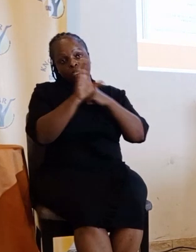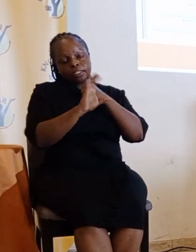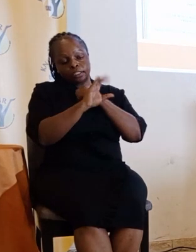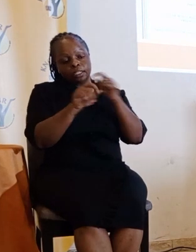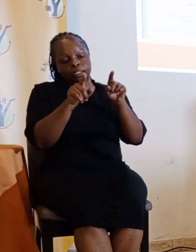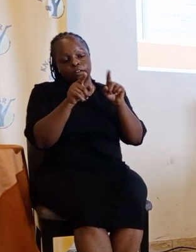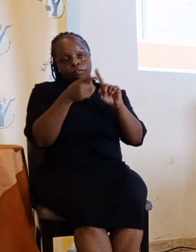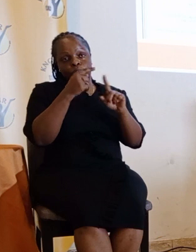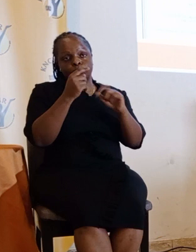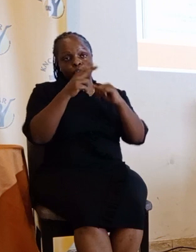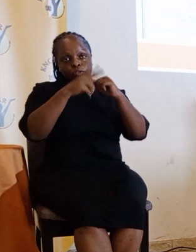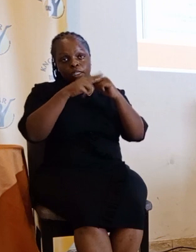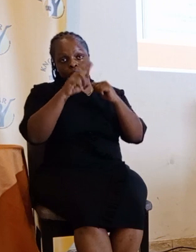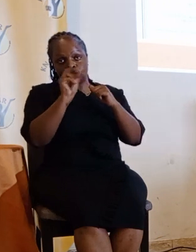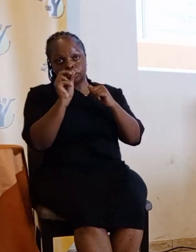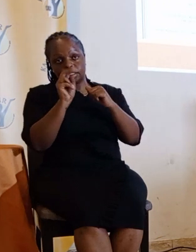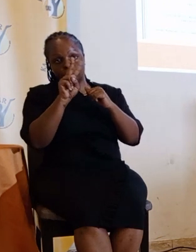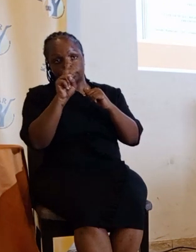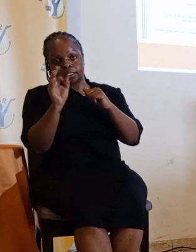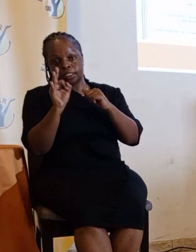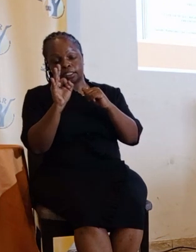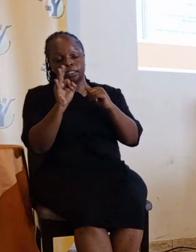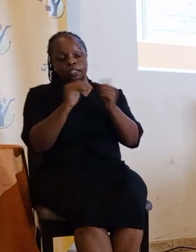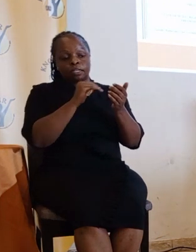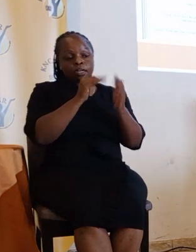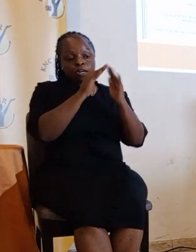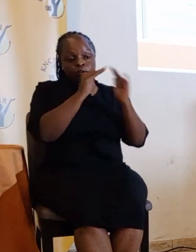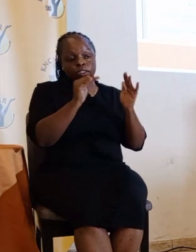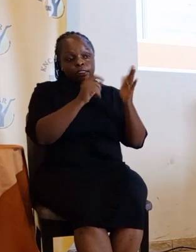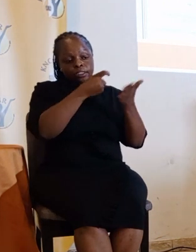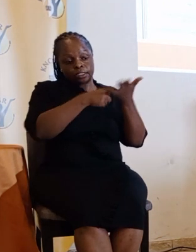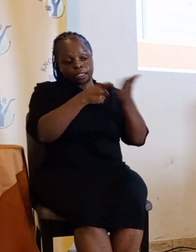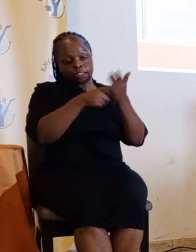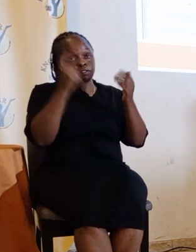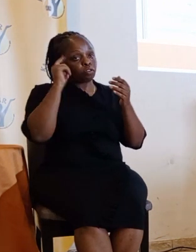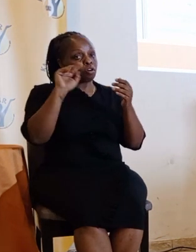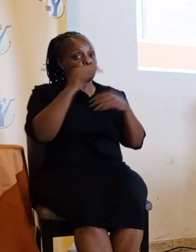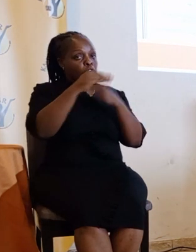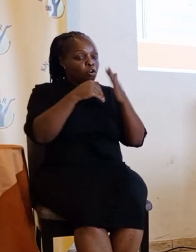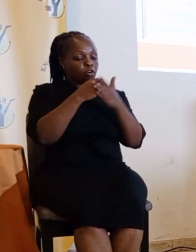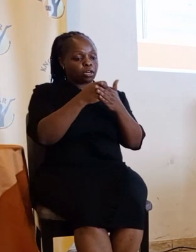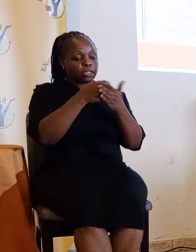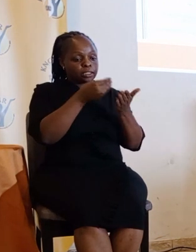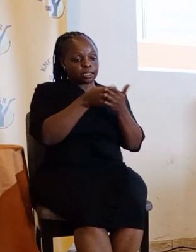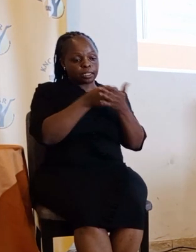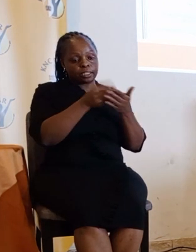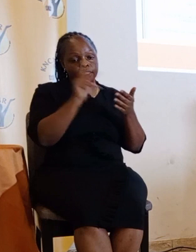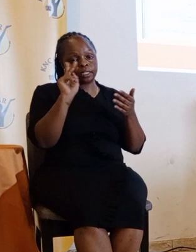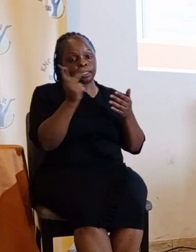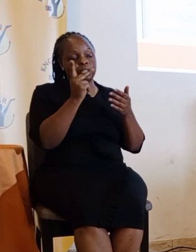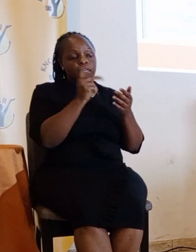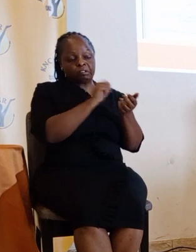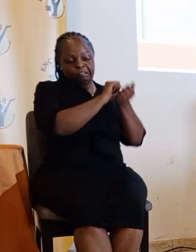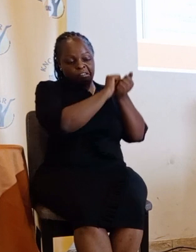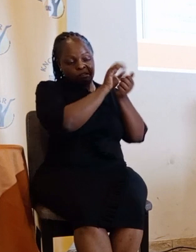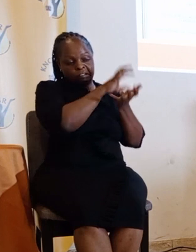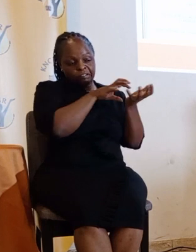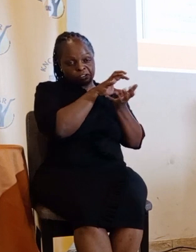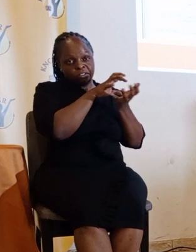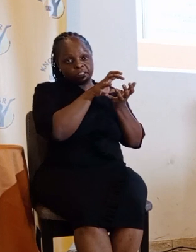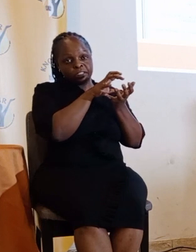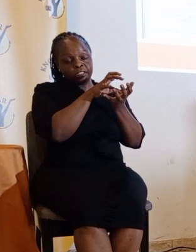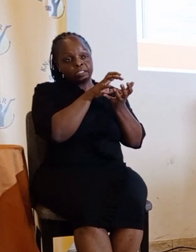a 3% house development fund taxation for all salaried Kenyans was very controversially